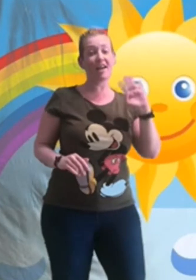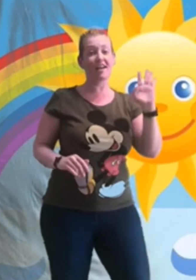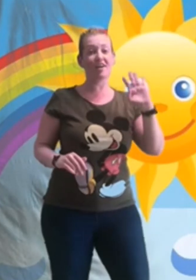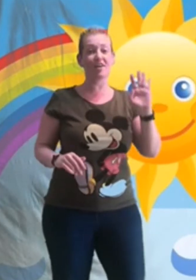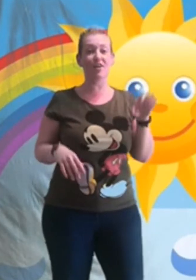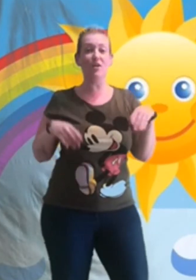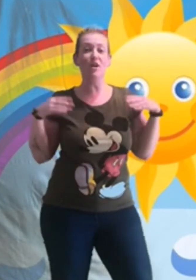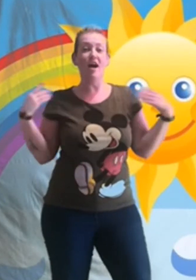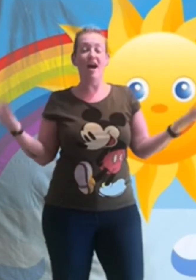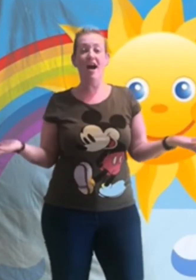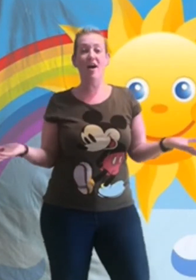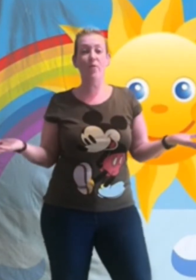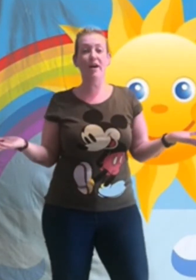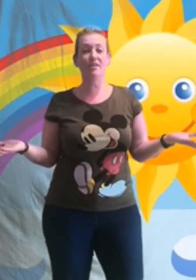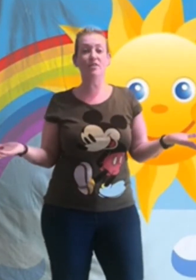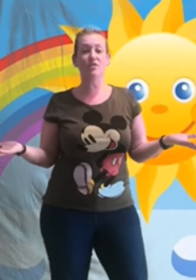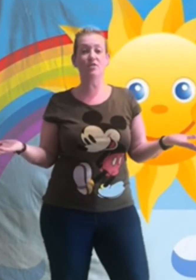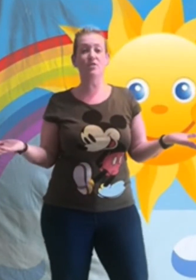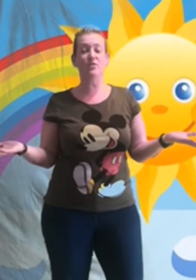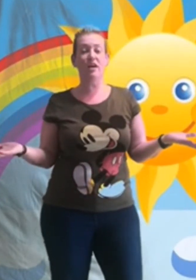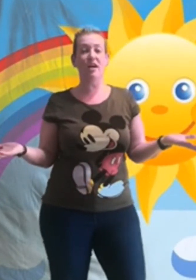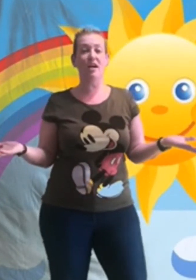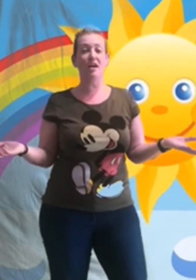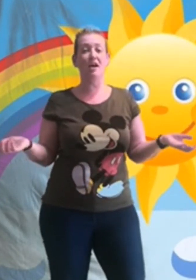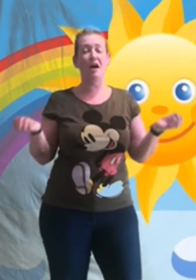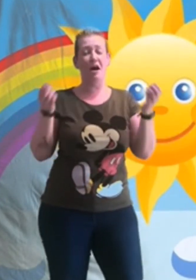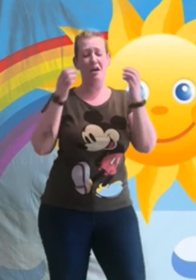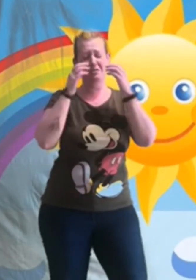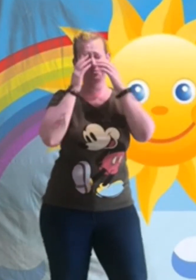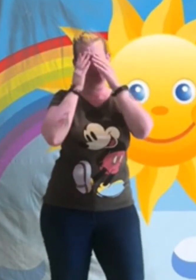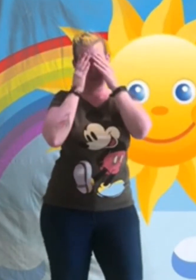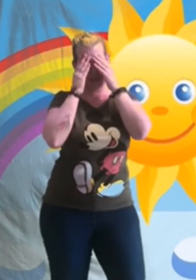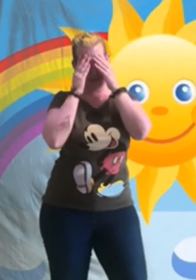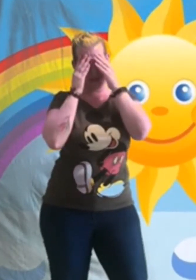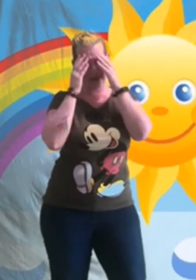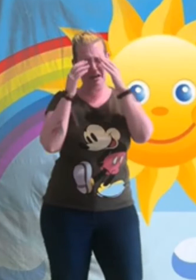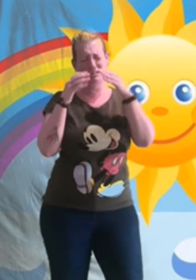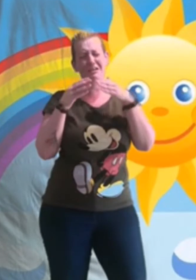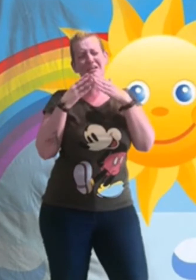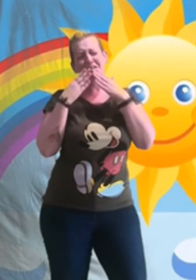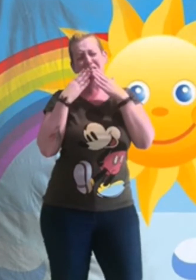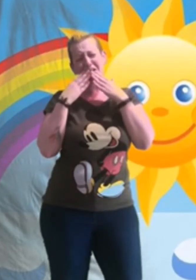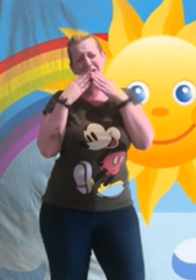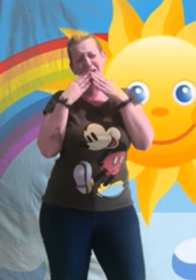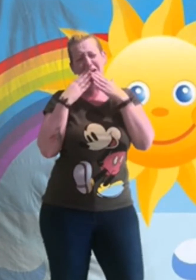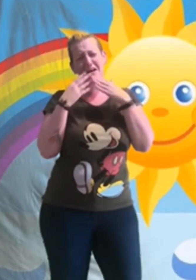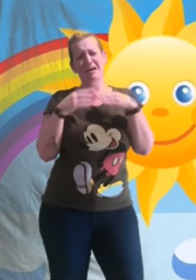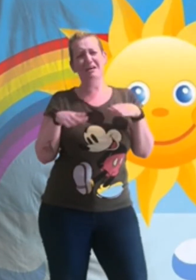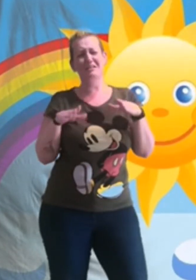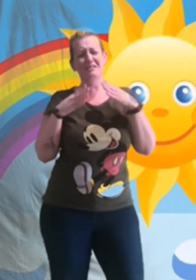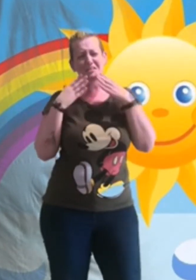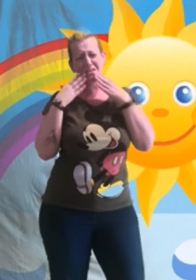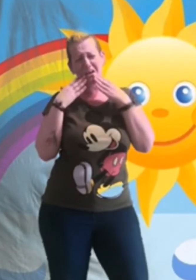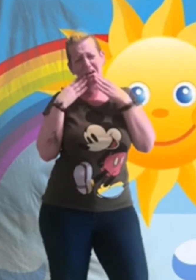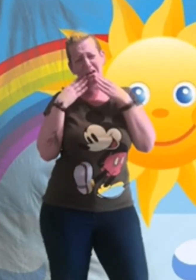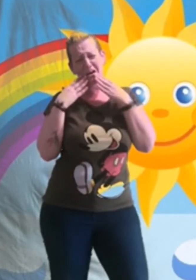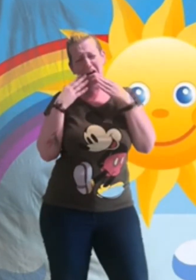Hello, hello, how are you today? I am sad,